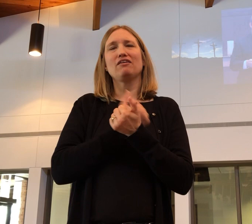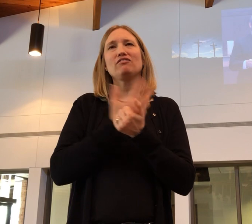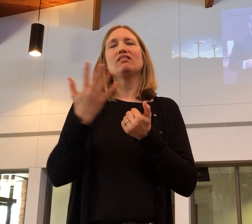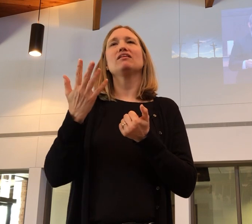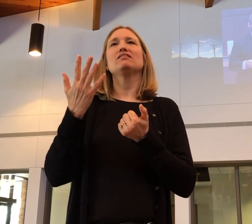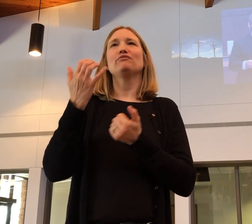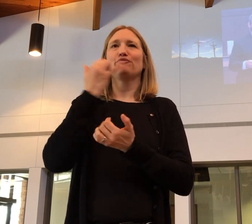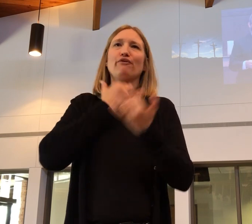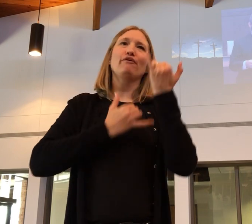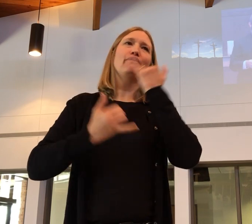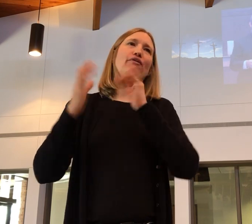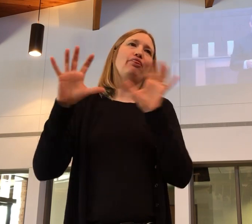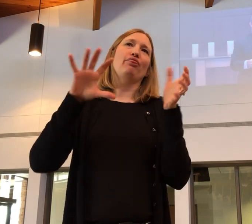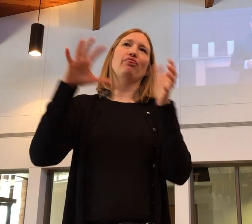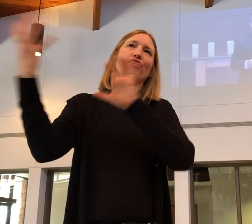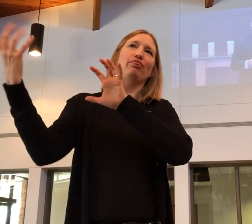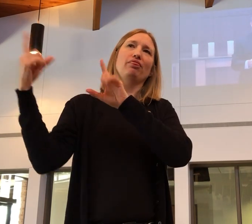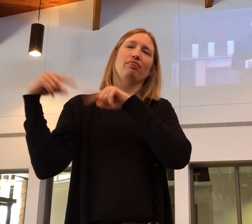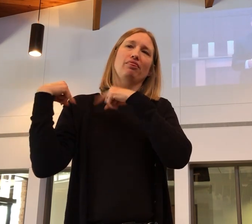wrong.